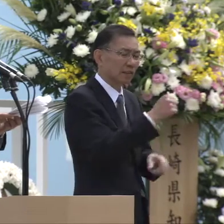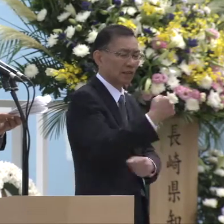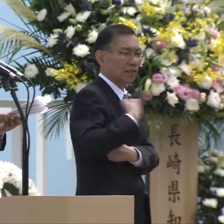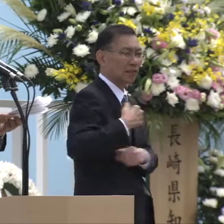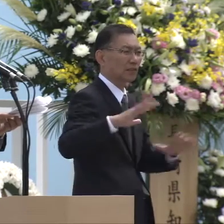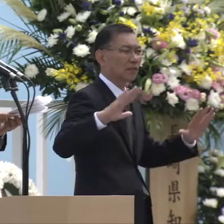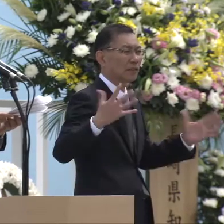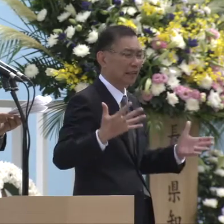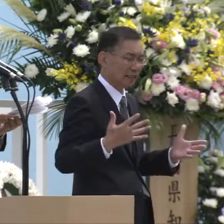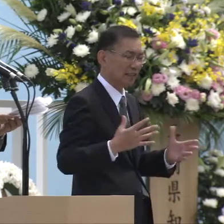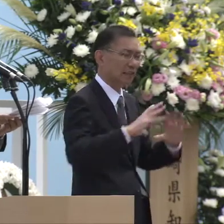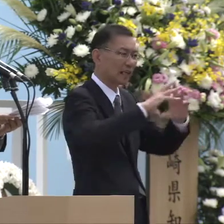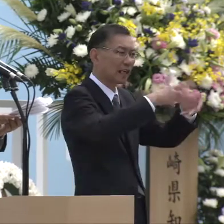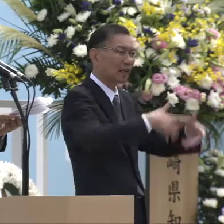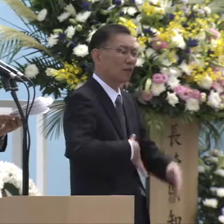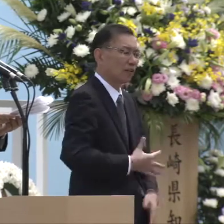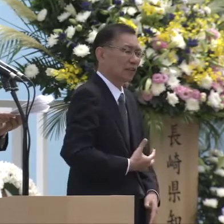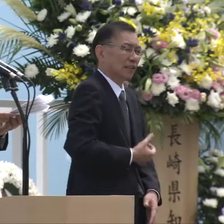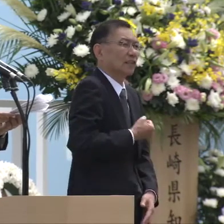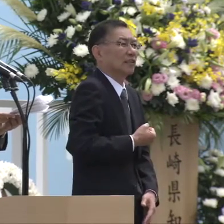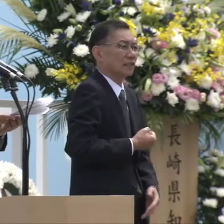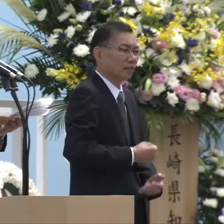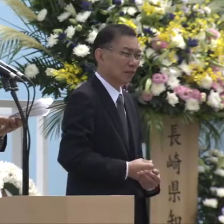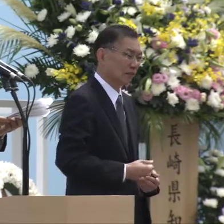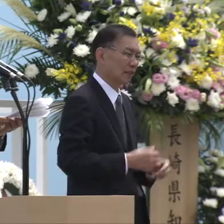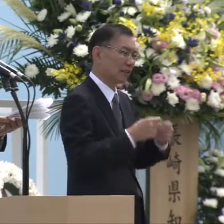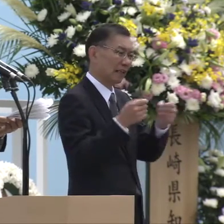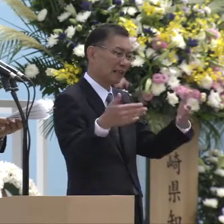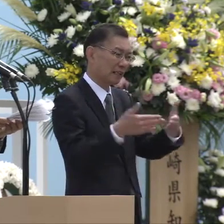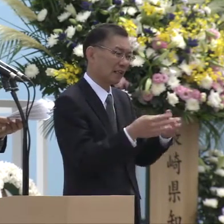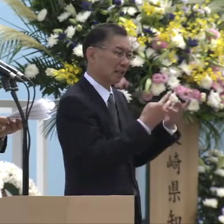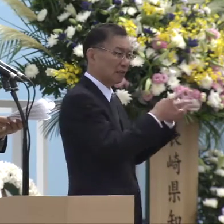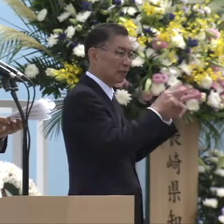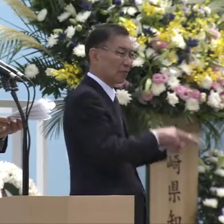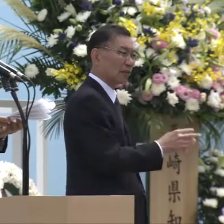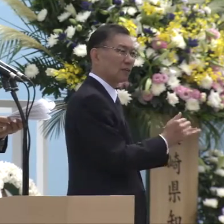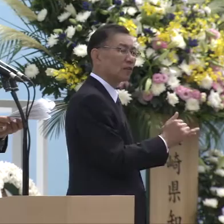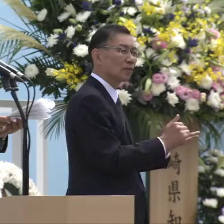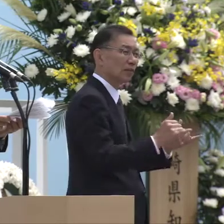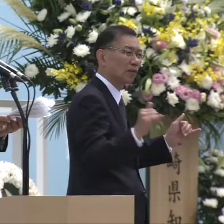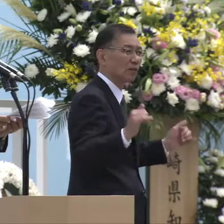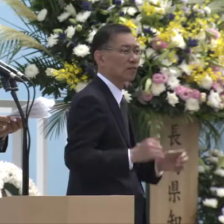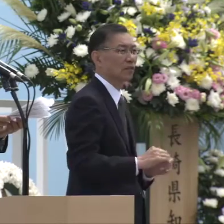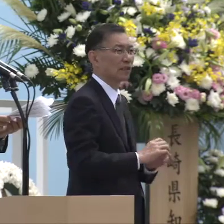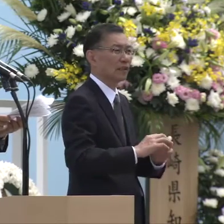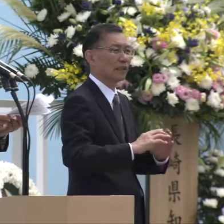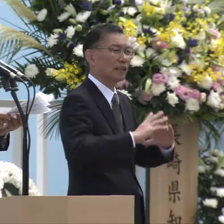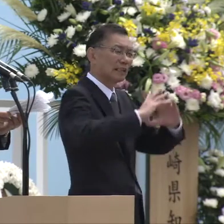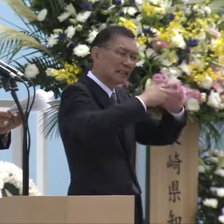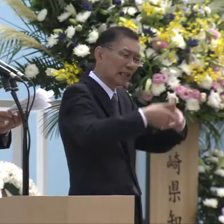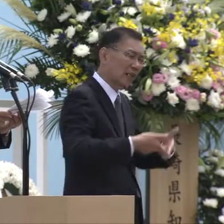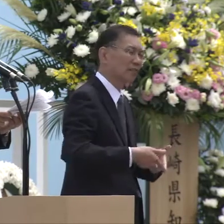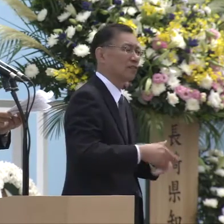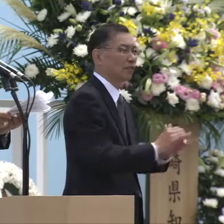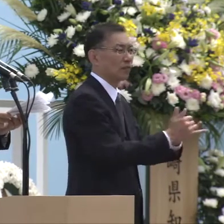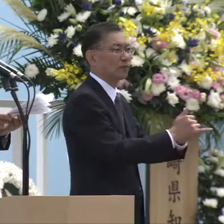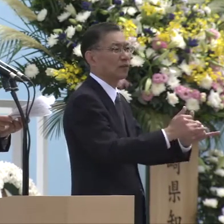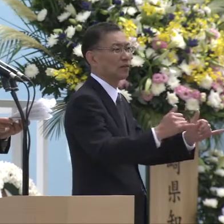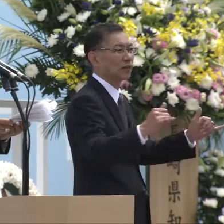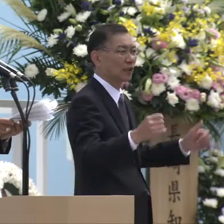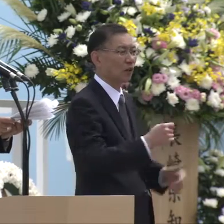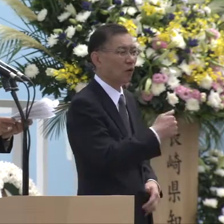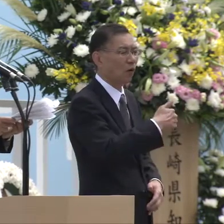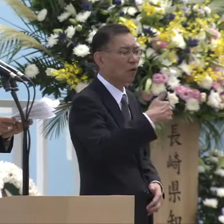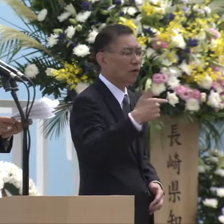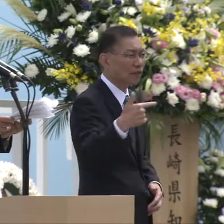Foreign Minister's Hiroshima Declaration, gave great hope to the people of Nagasaki and Hiroshima, as well as people throughout Japan and around the